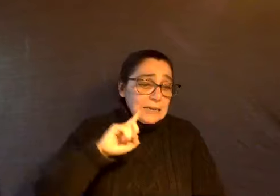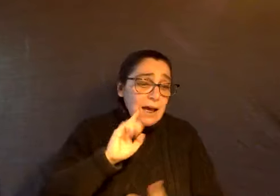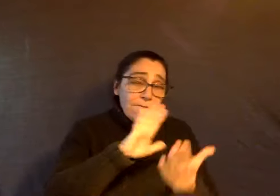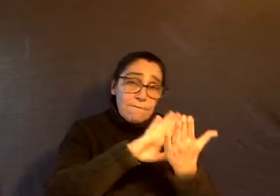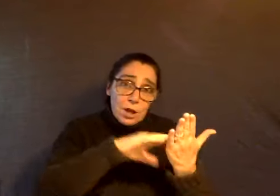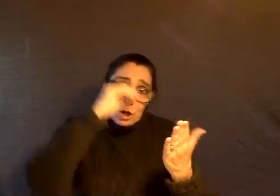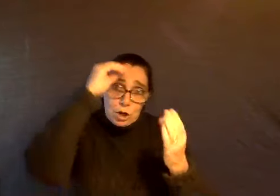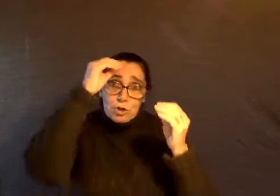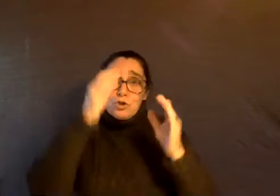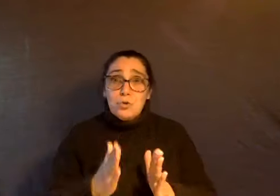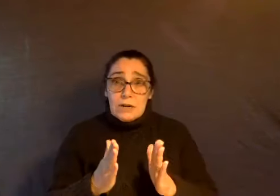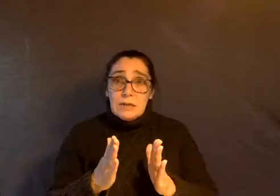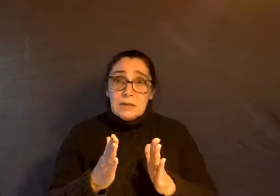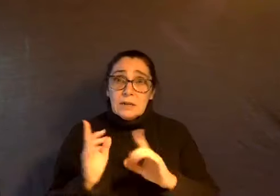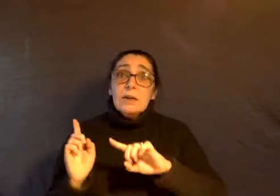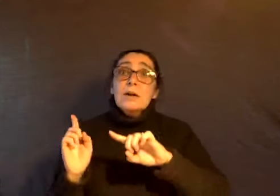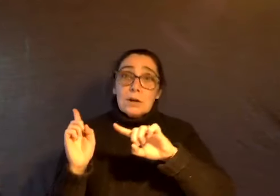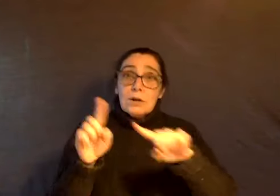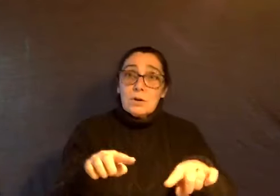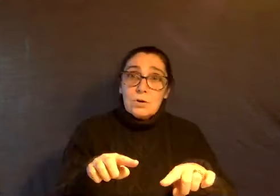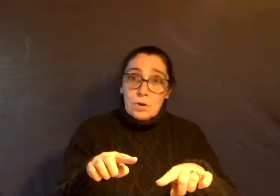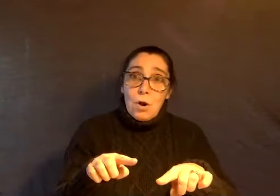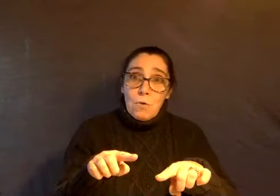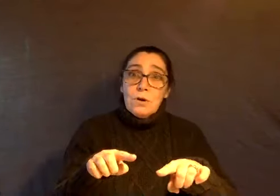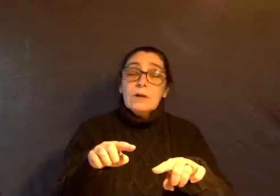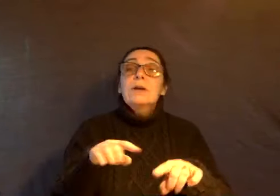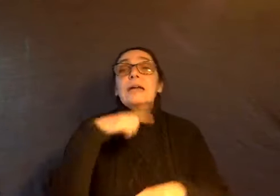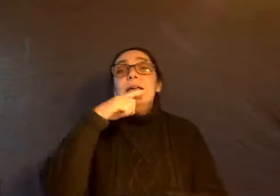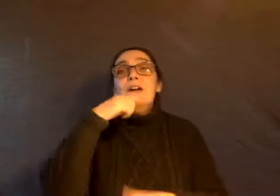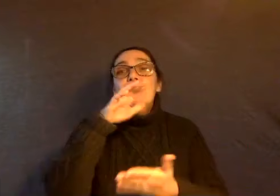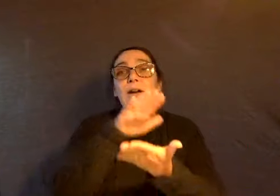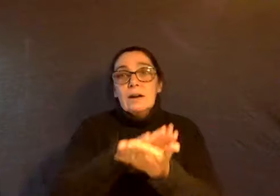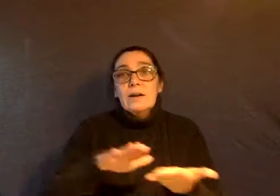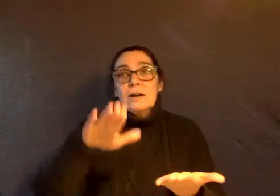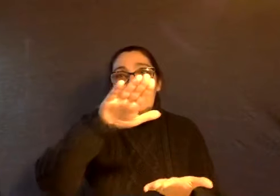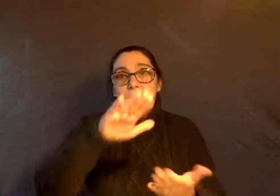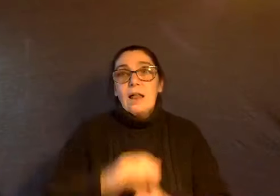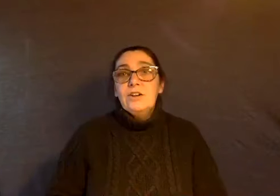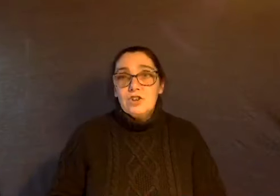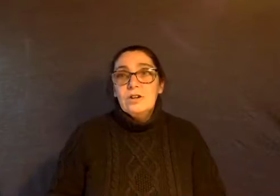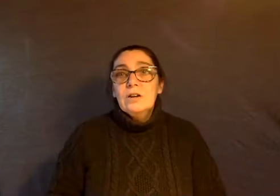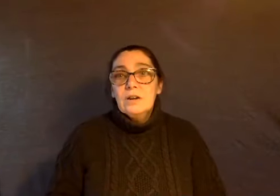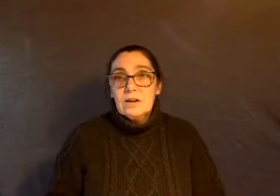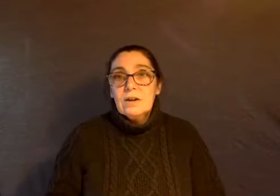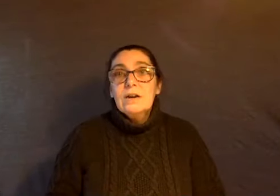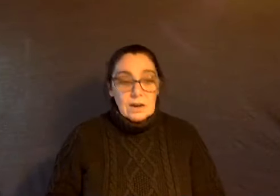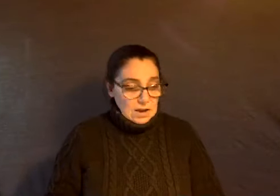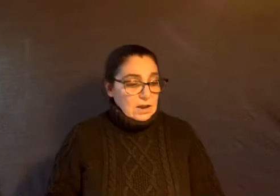deaf students go hearing college.